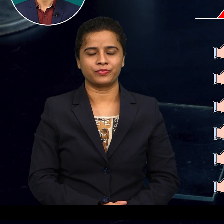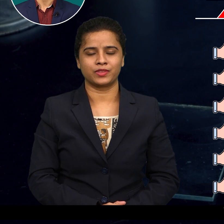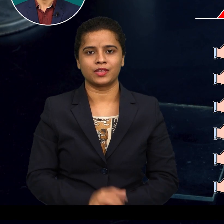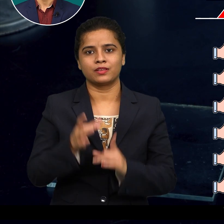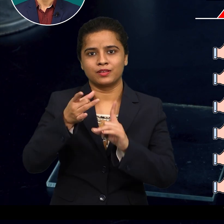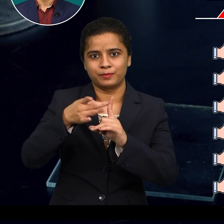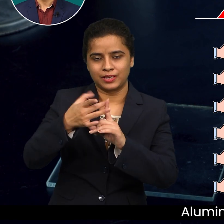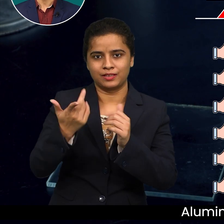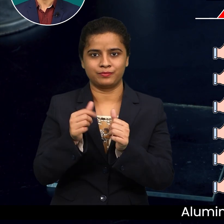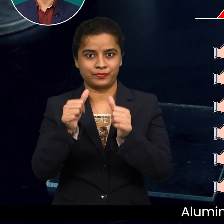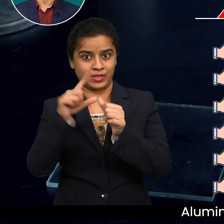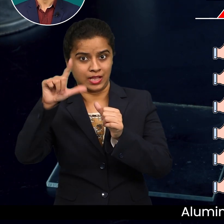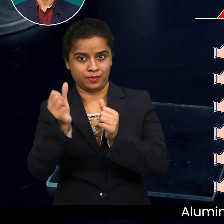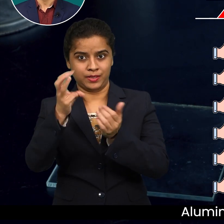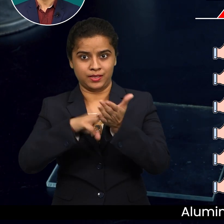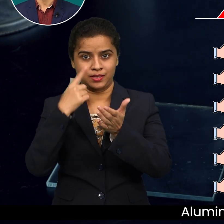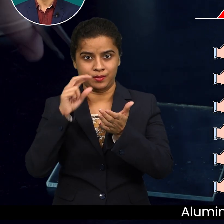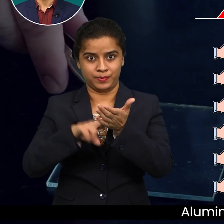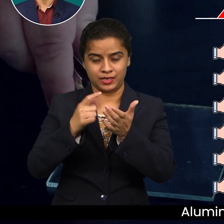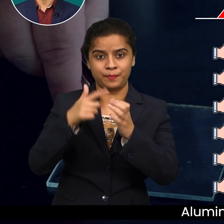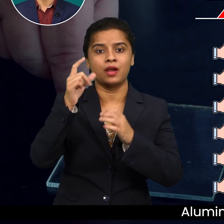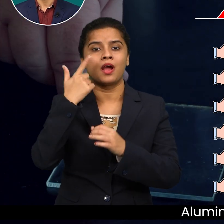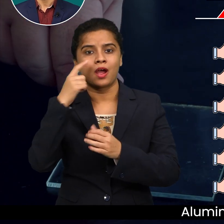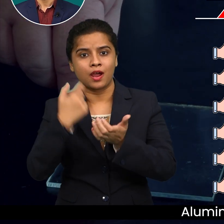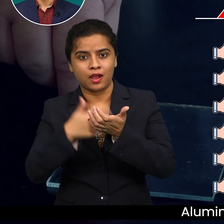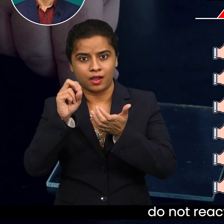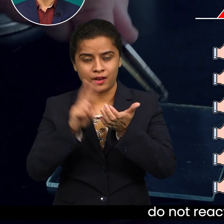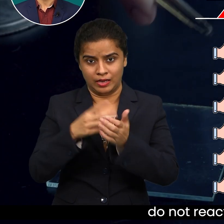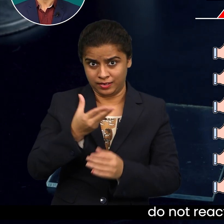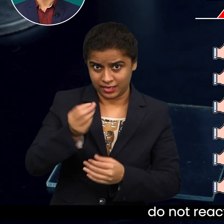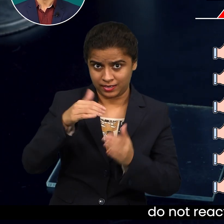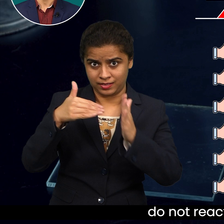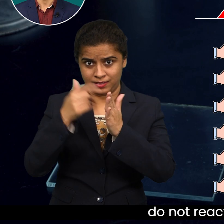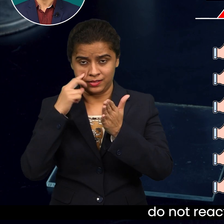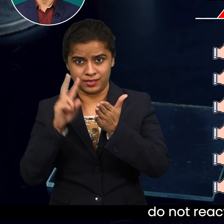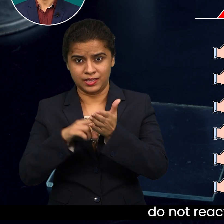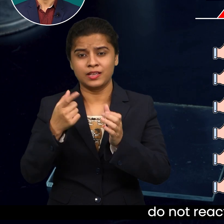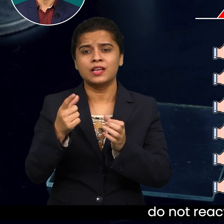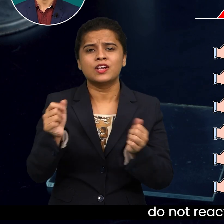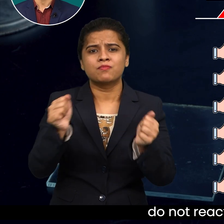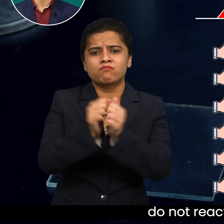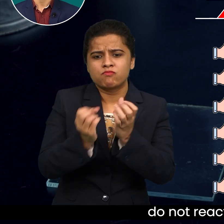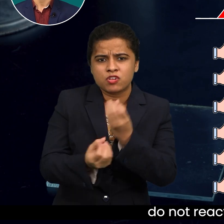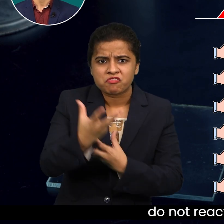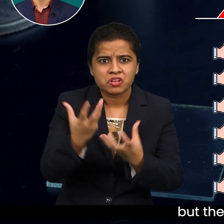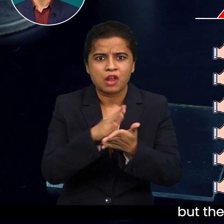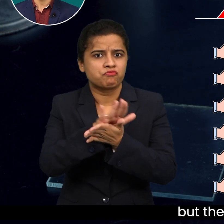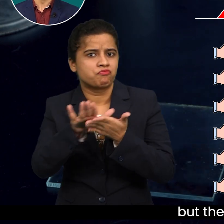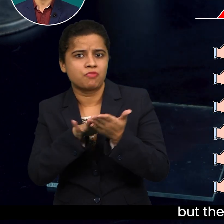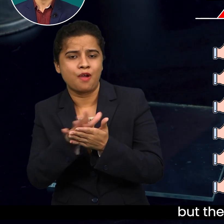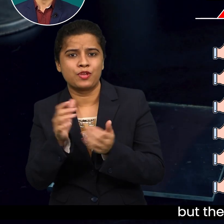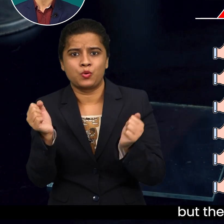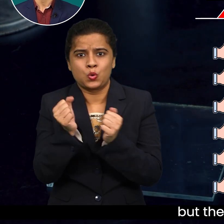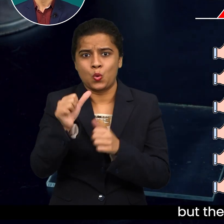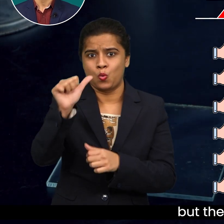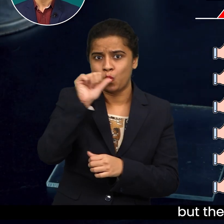The metals, aluminium, iron and zinc do not react with cold or hot water, but they react